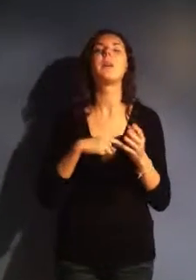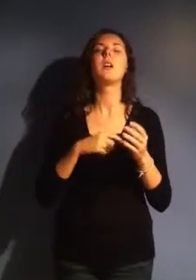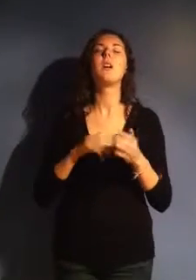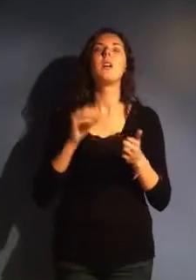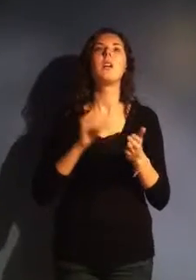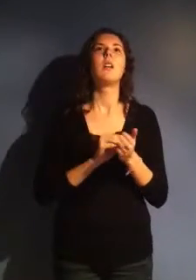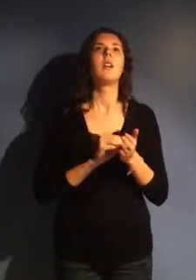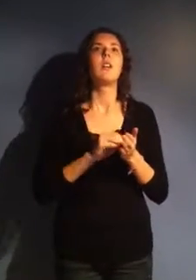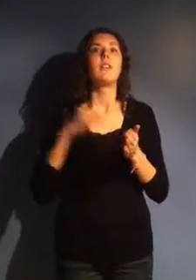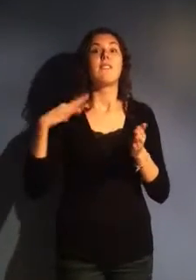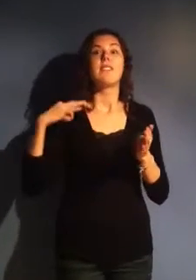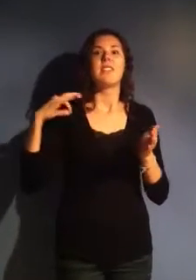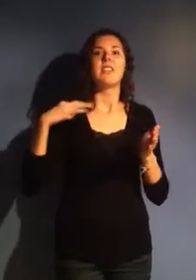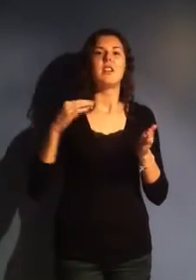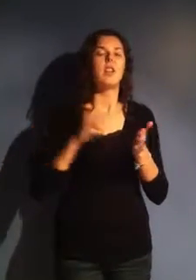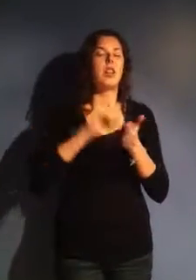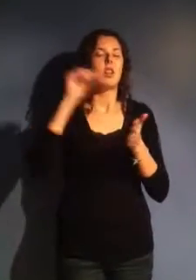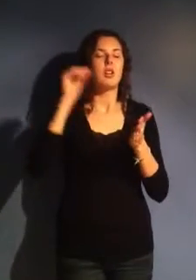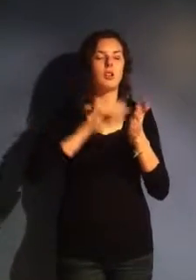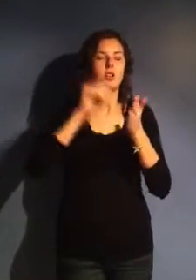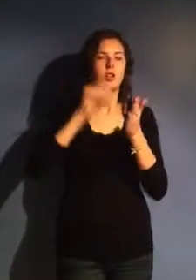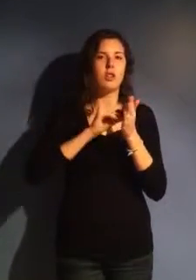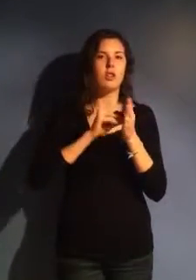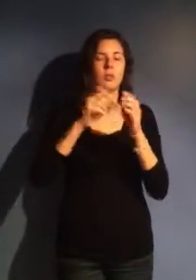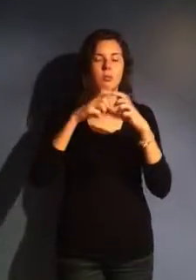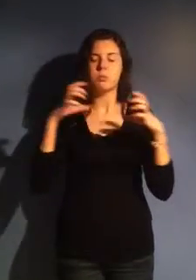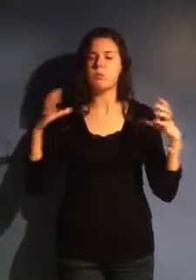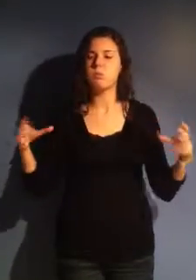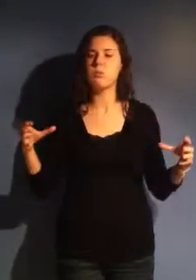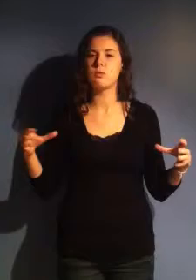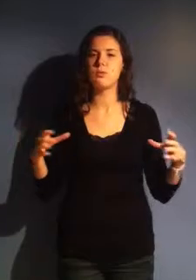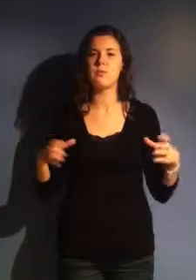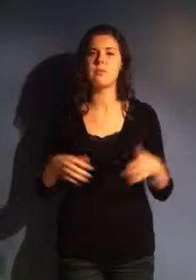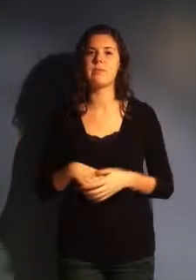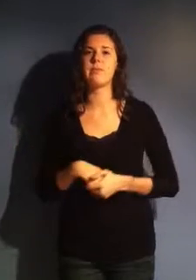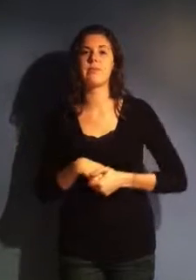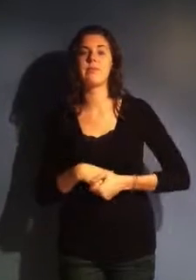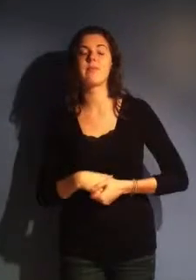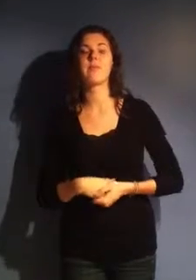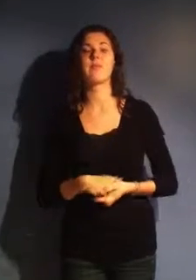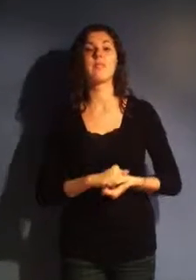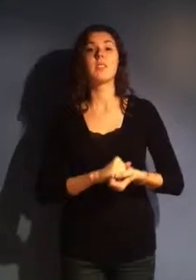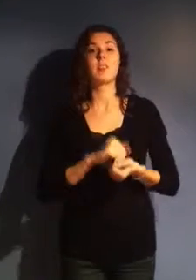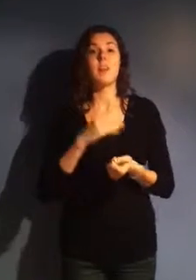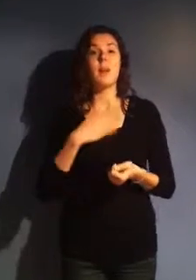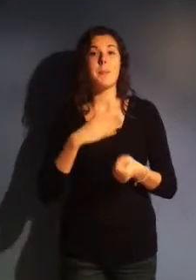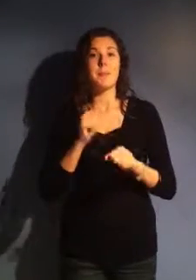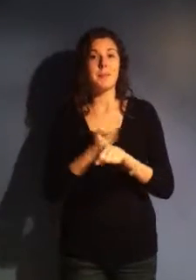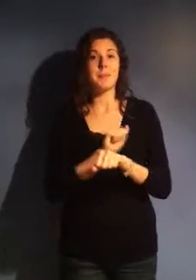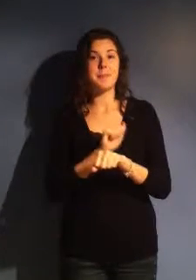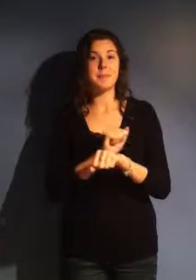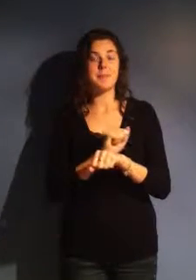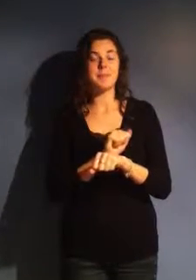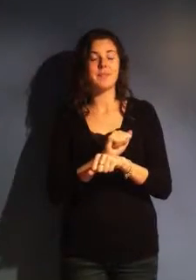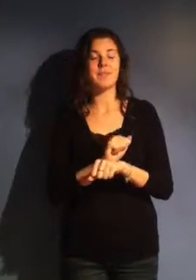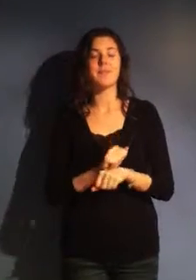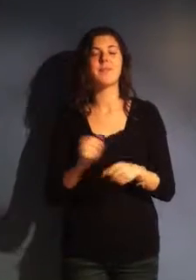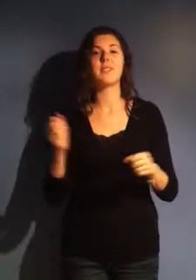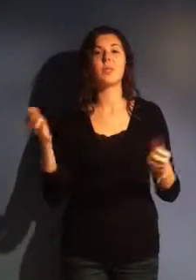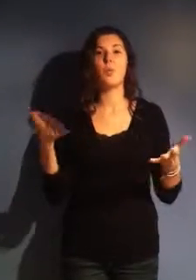this summer. So my job is to make DNA, basically, and in order to make DNA, I